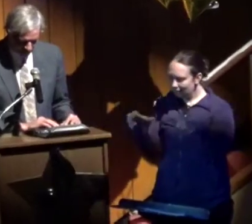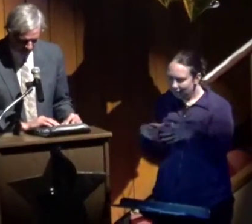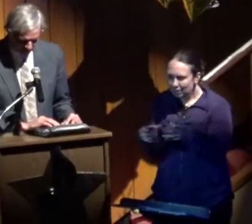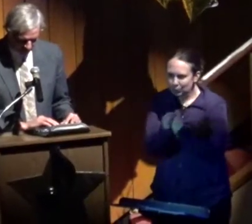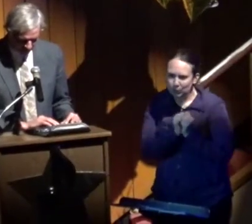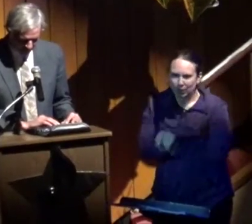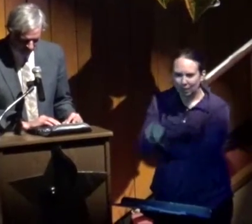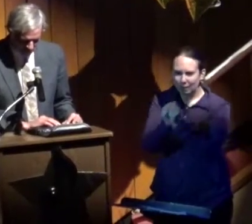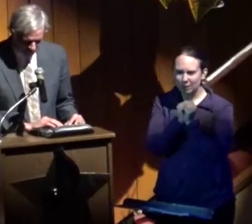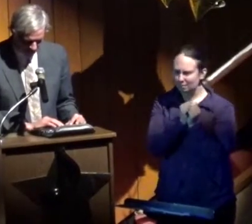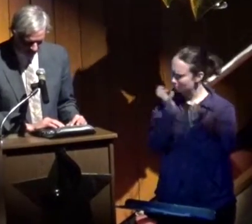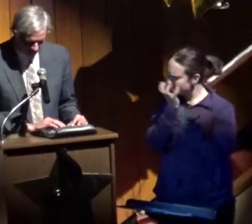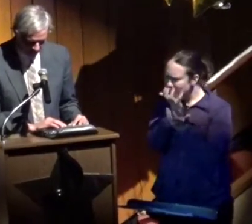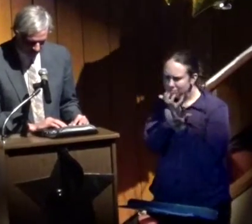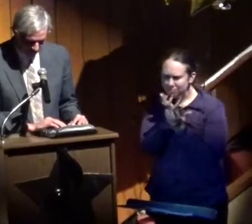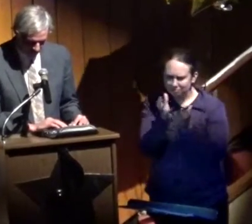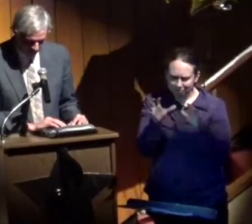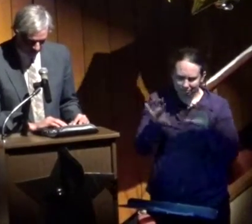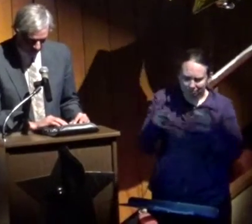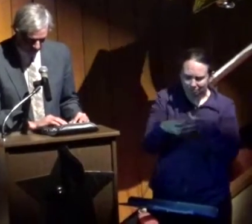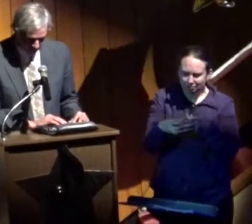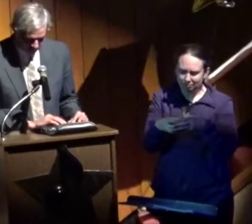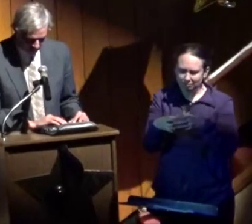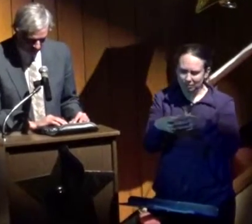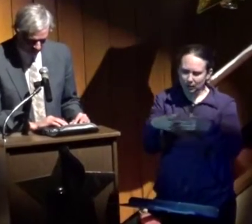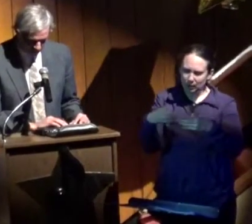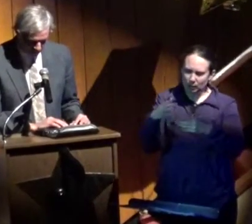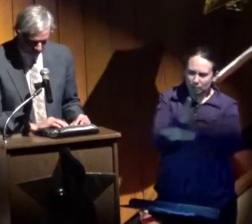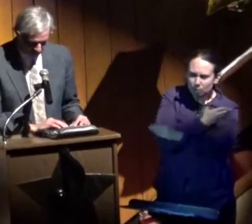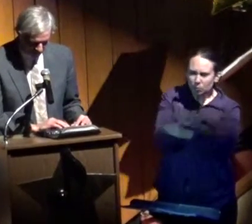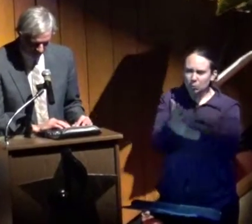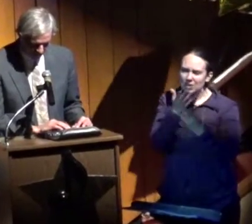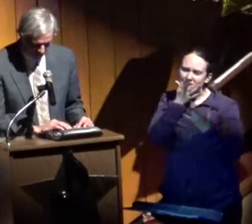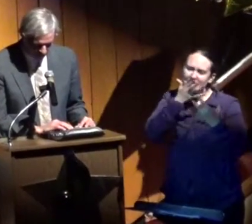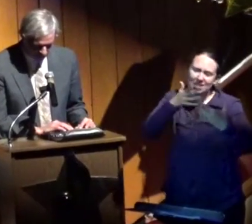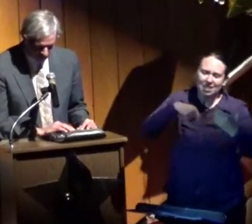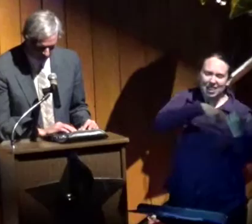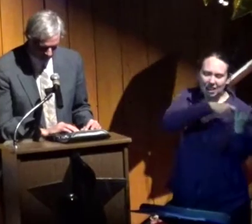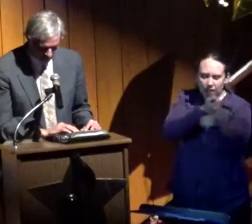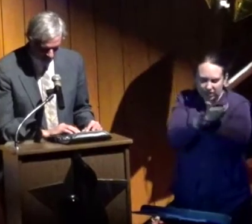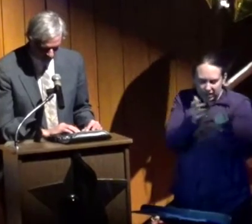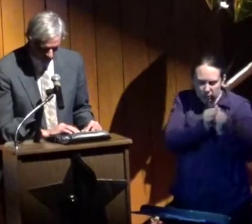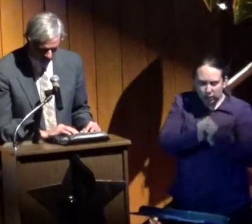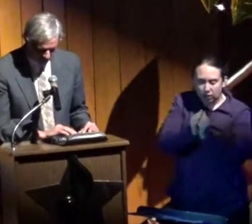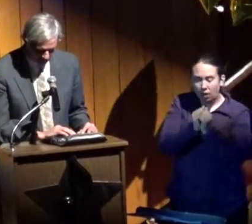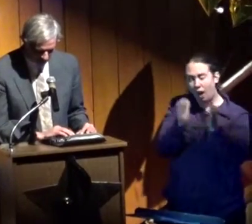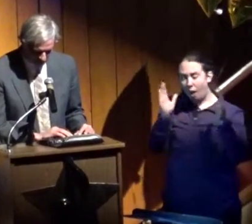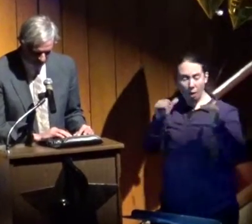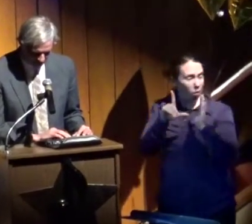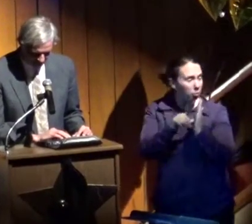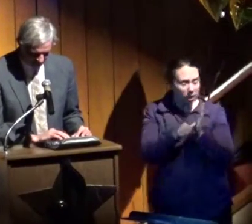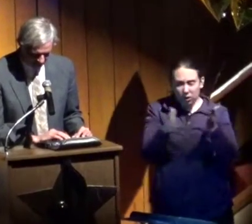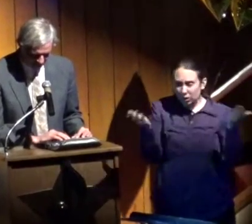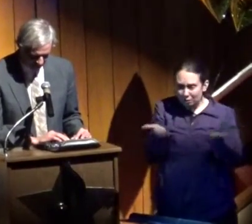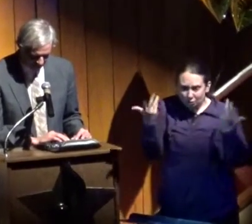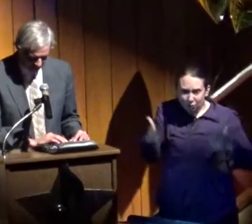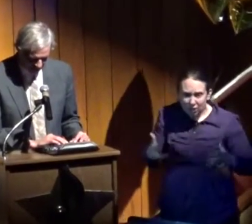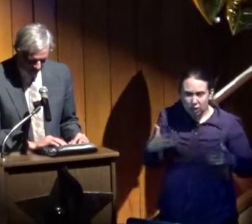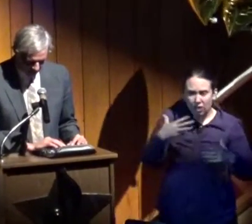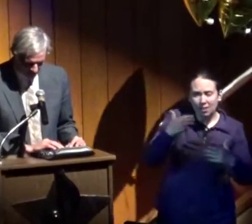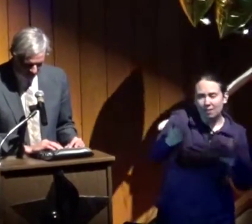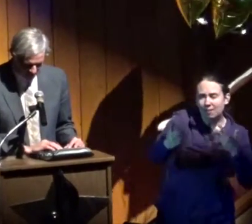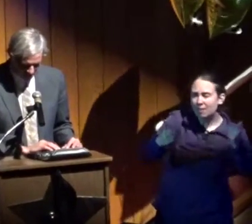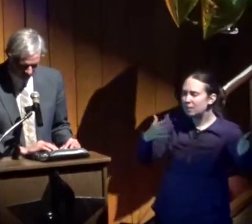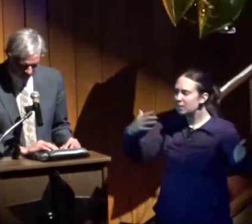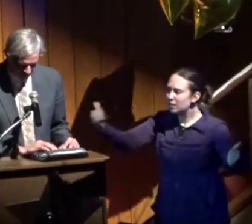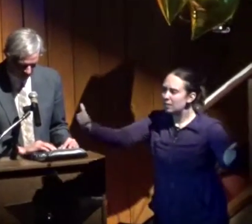together. There's something like making music together, and I hope that when you go to your separate schools that you just kind of